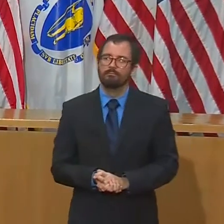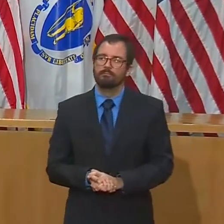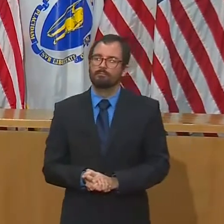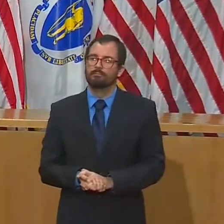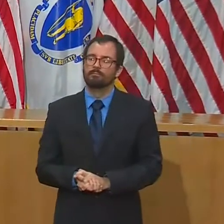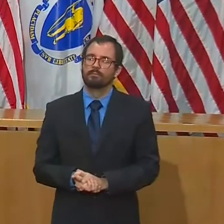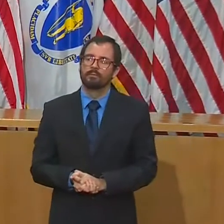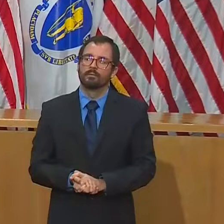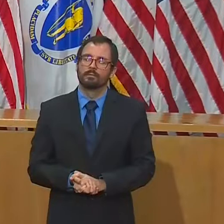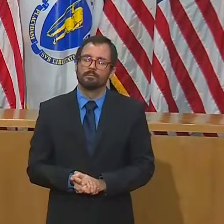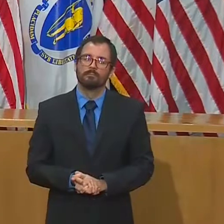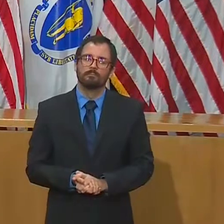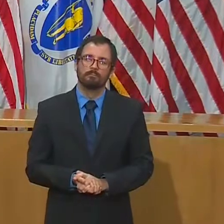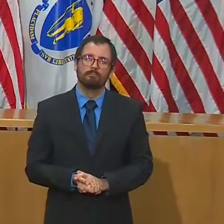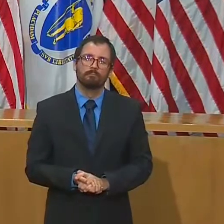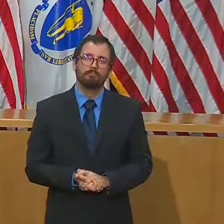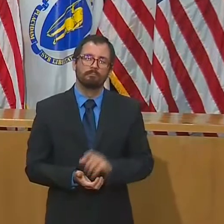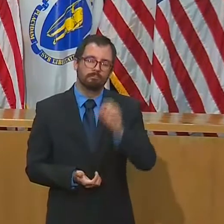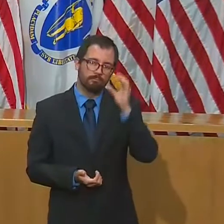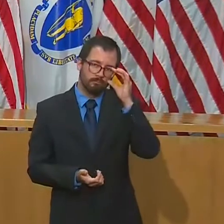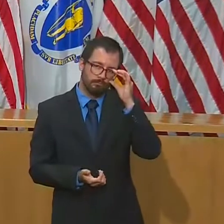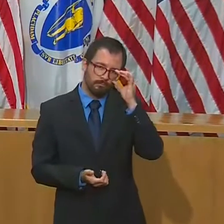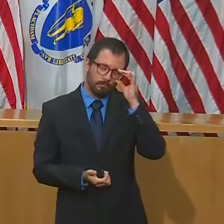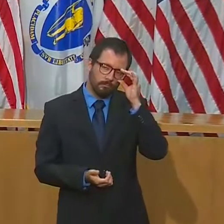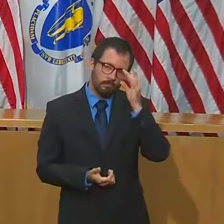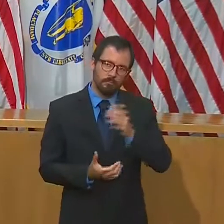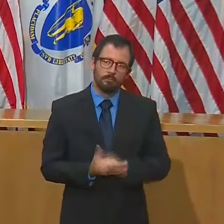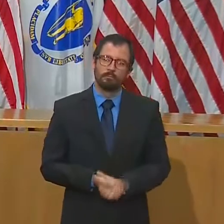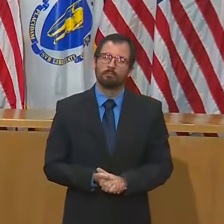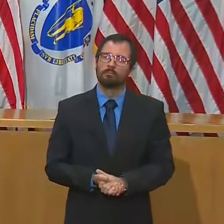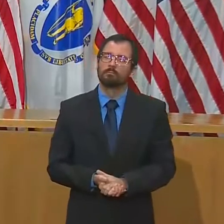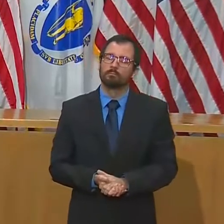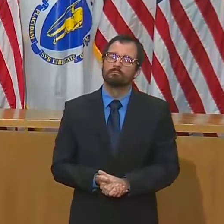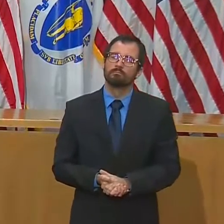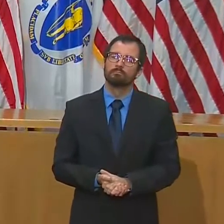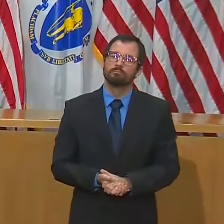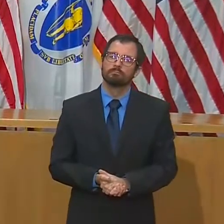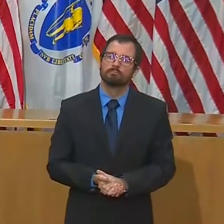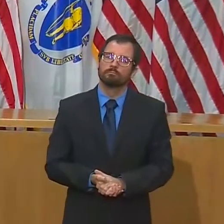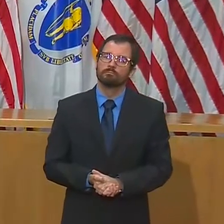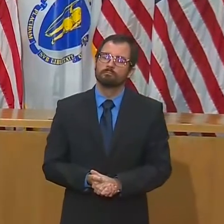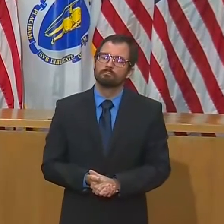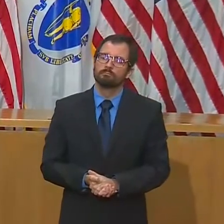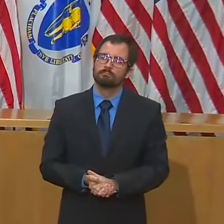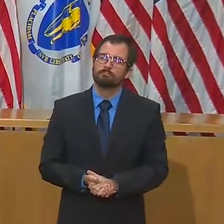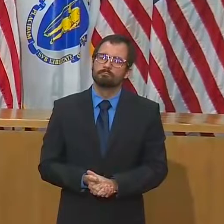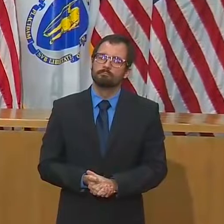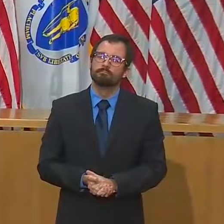reported 213 new positive cases, which brings the statewide total to about